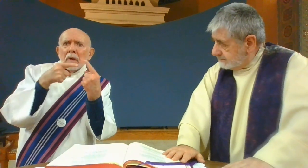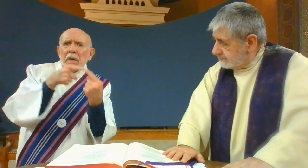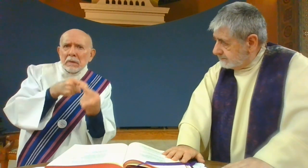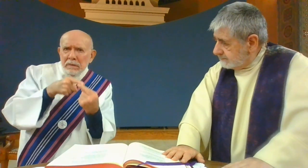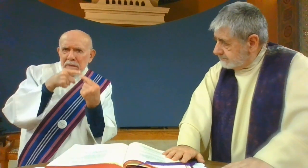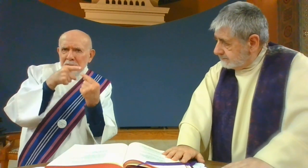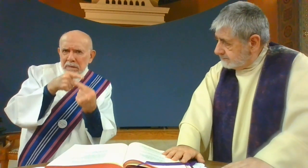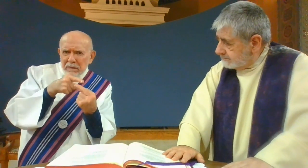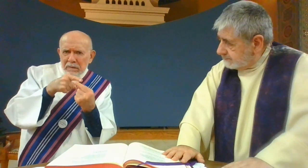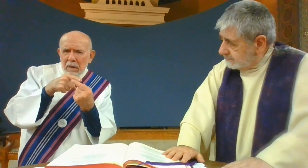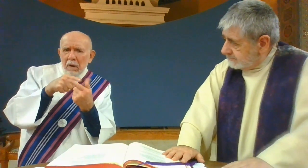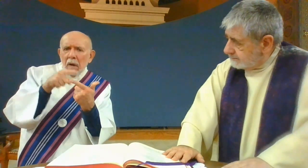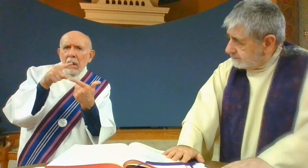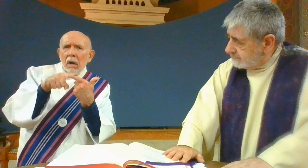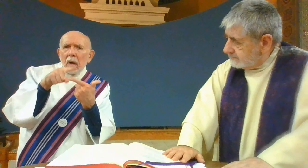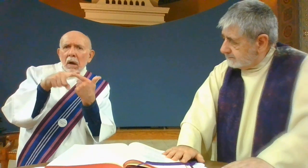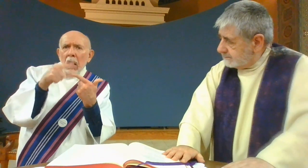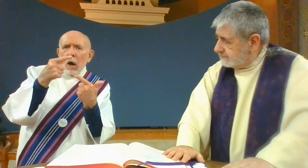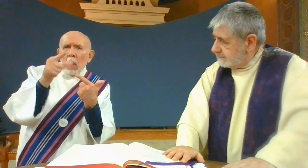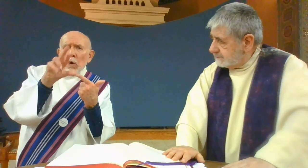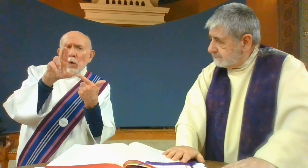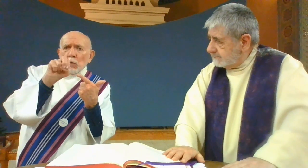whose health continues to be a struggle,